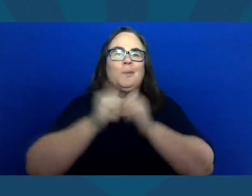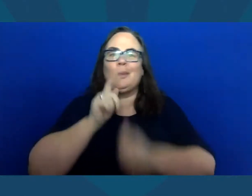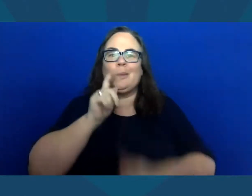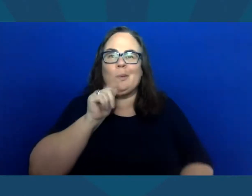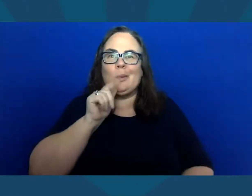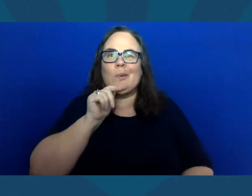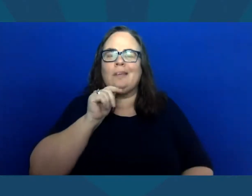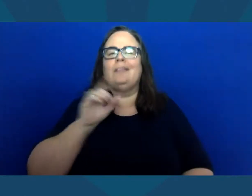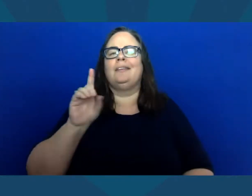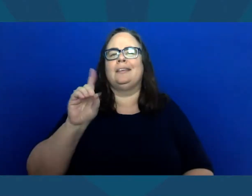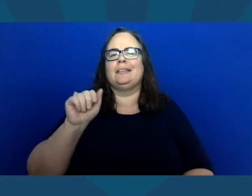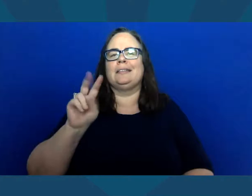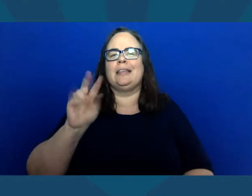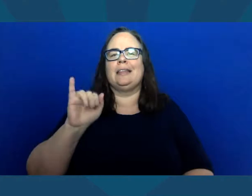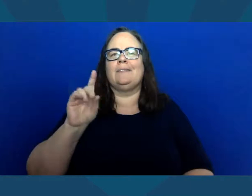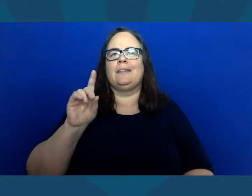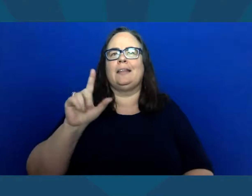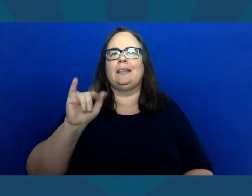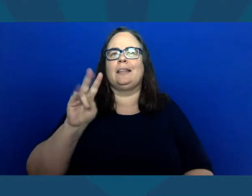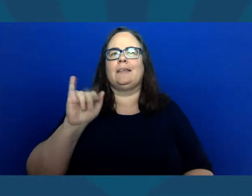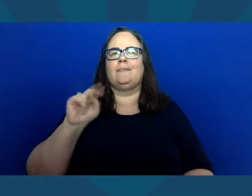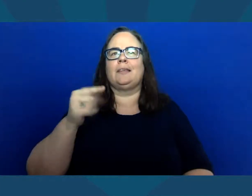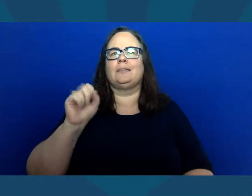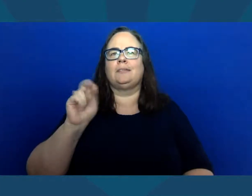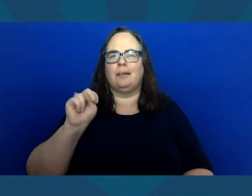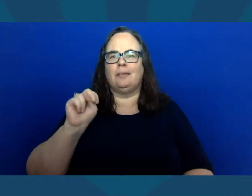I'm honored to be running with David Livingston